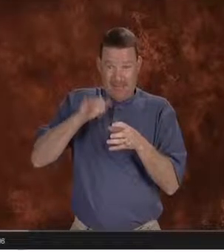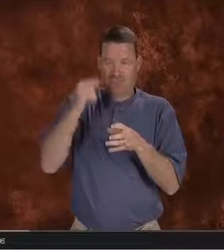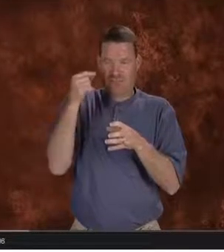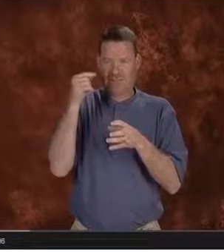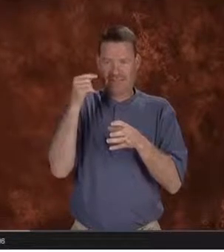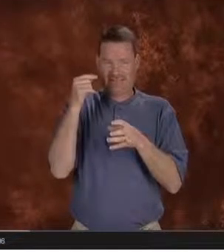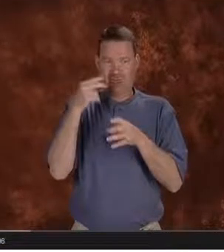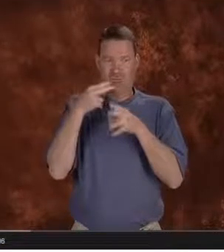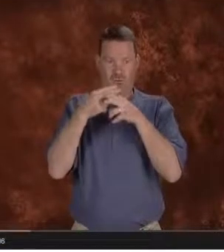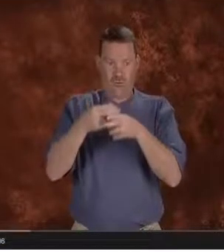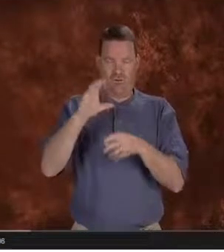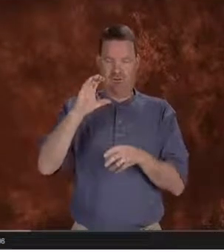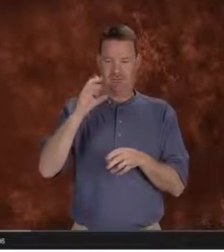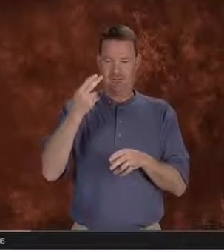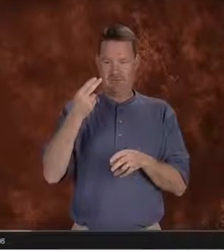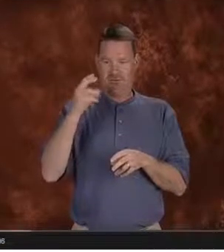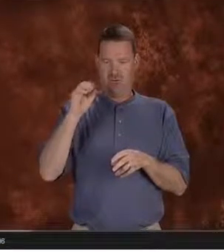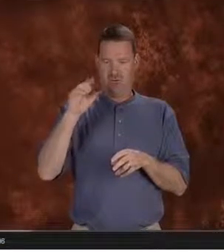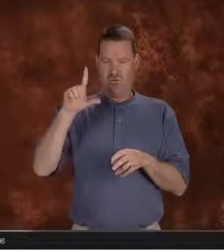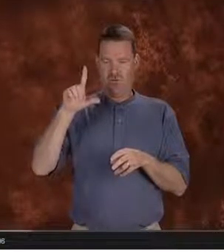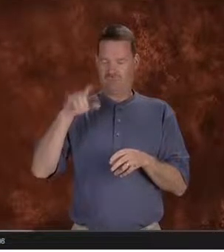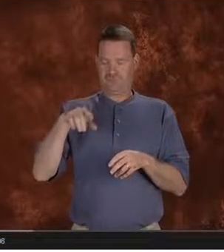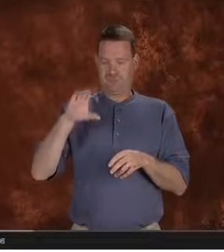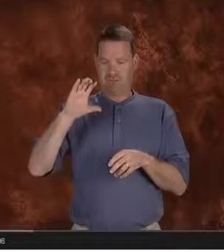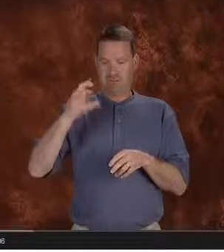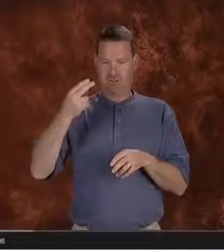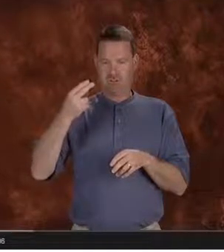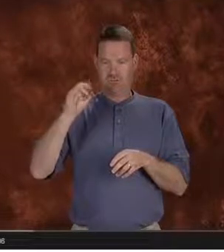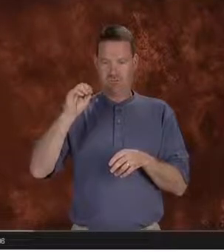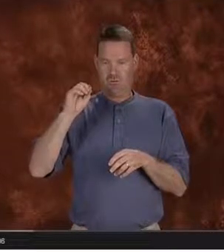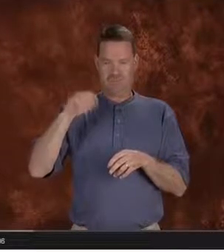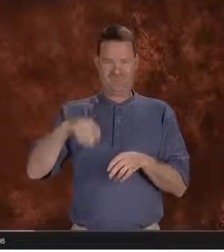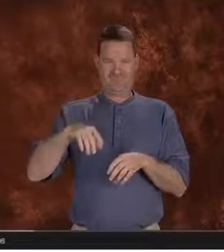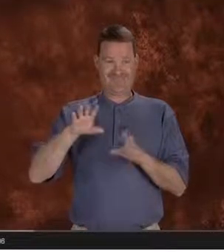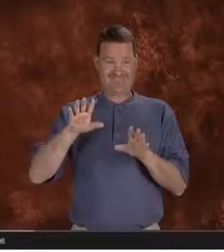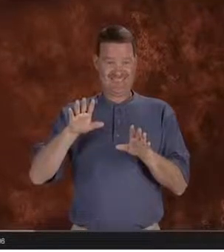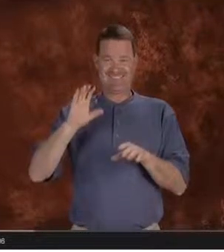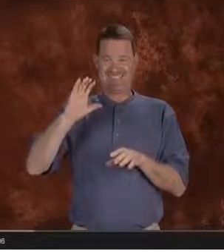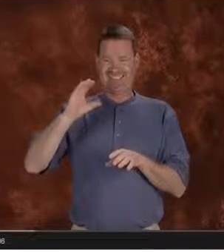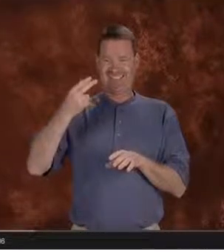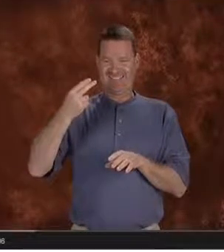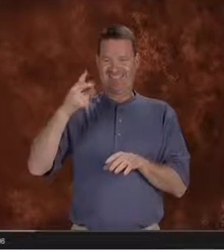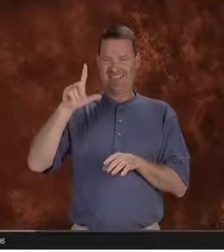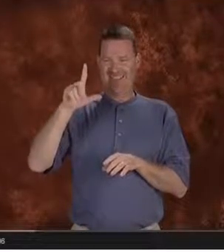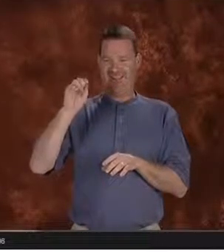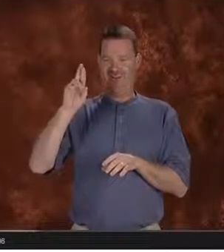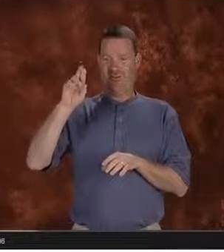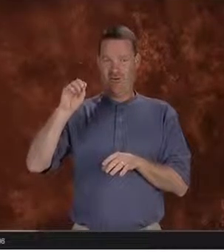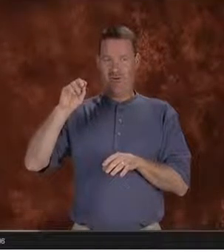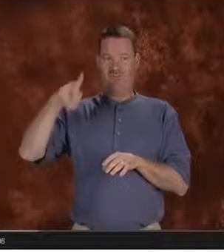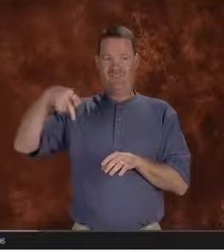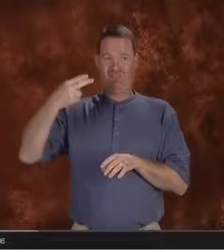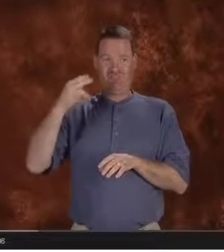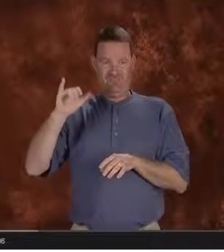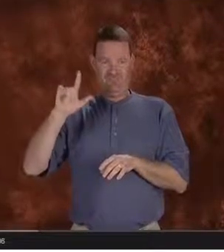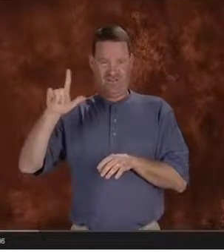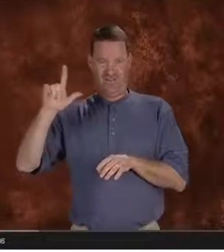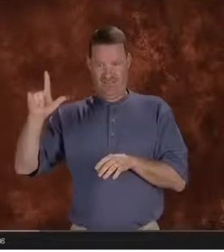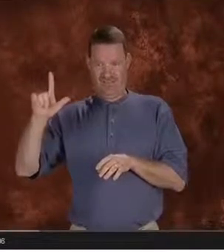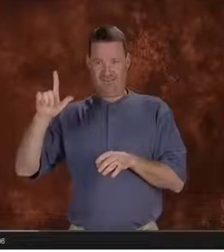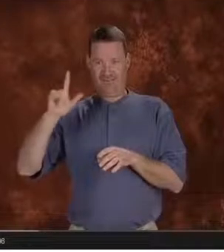you'll see a bunch of little green dots, and those are chlorophyll, and that's why the leaves are green.